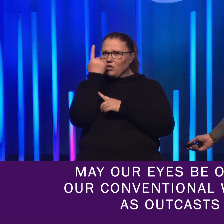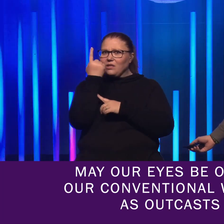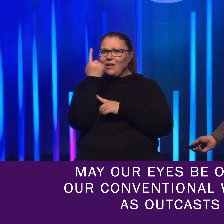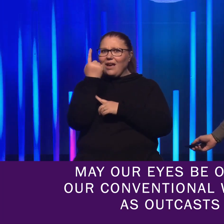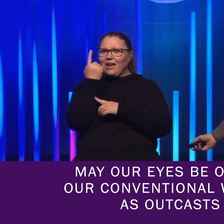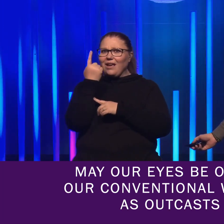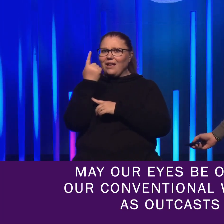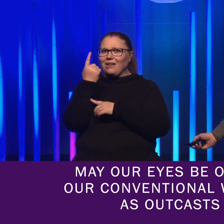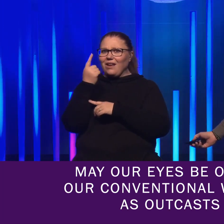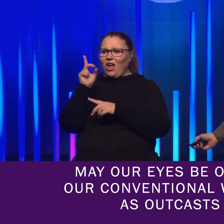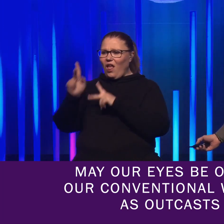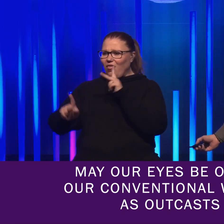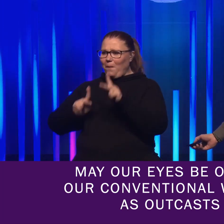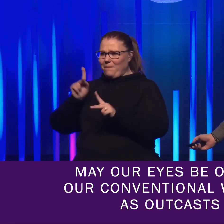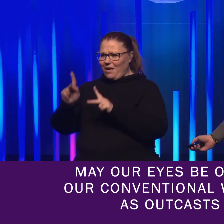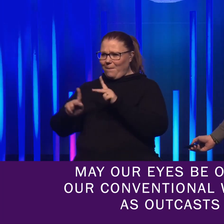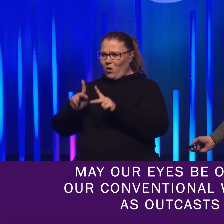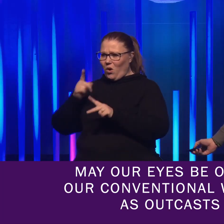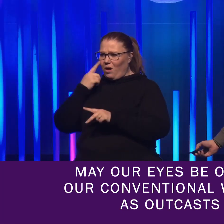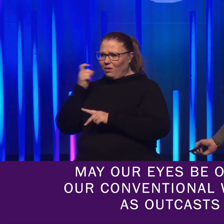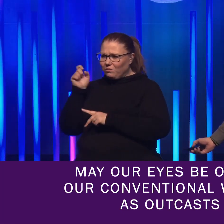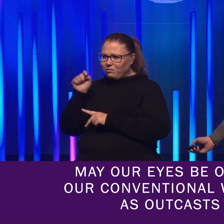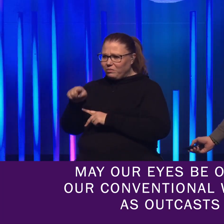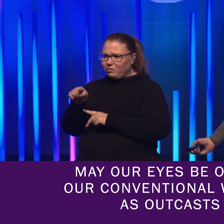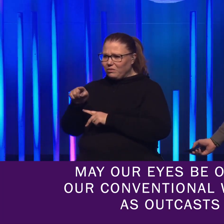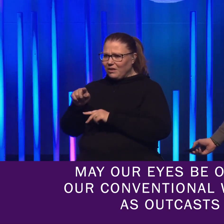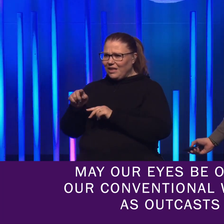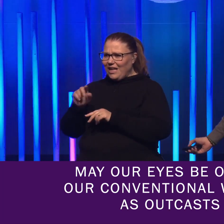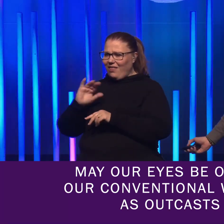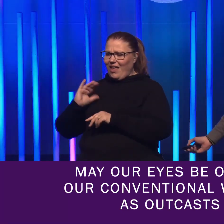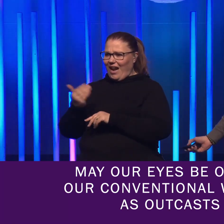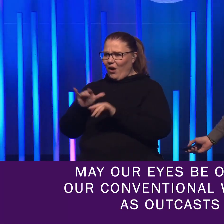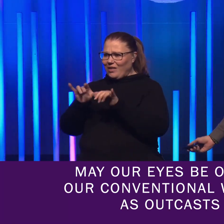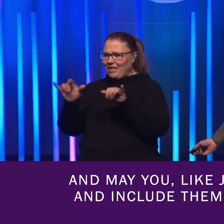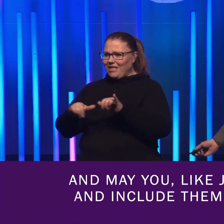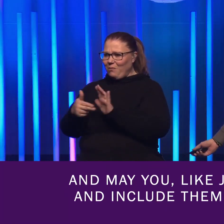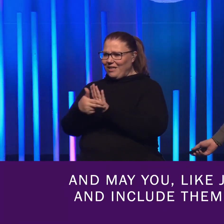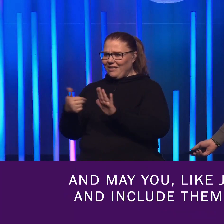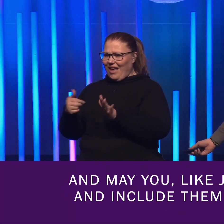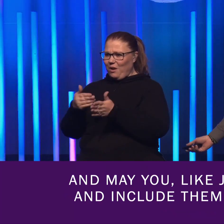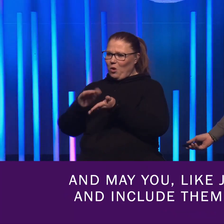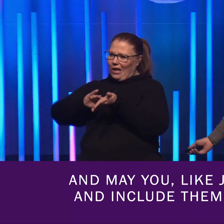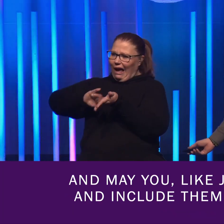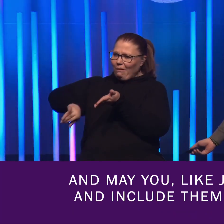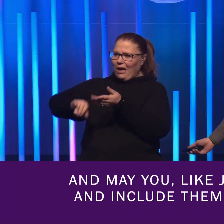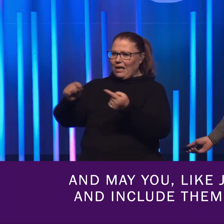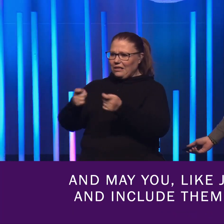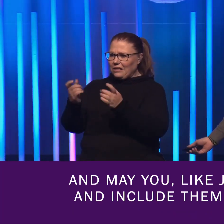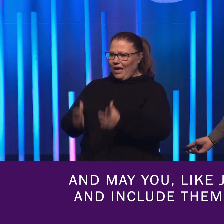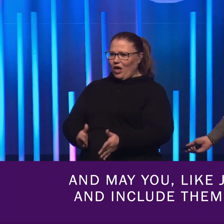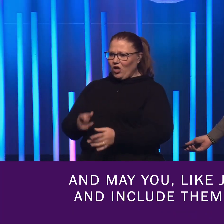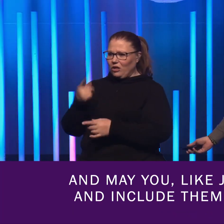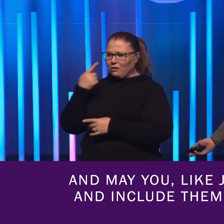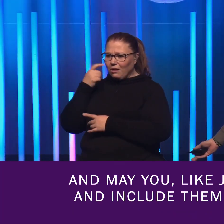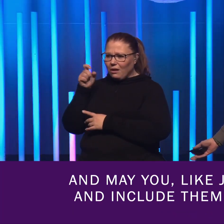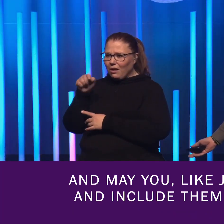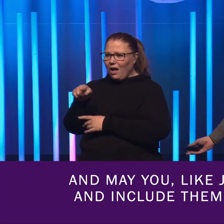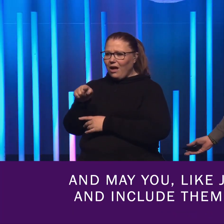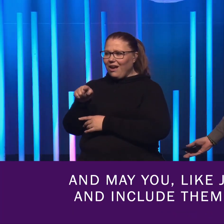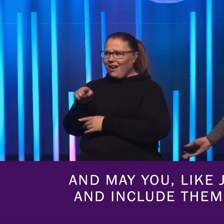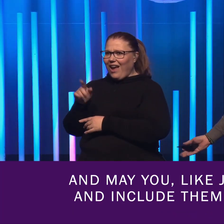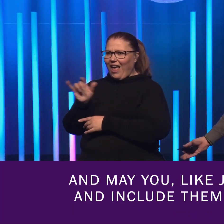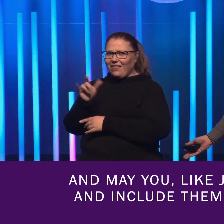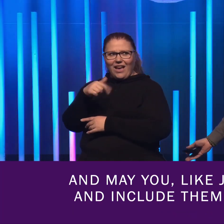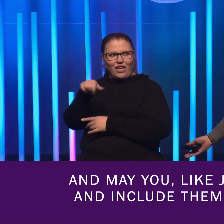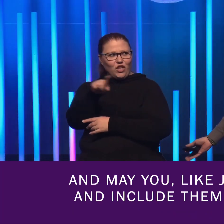wisdom has labeled as outcasts and sinners. And may you, like Jesus, share a meal